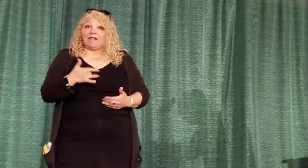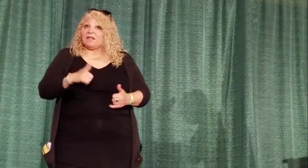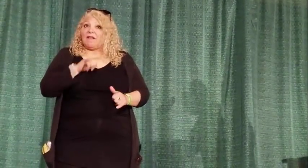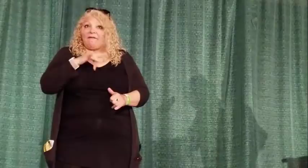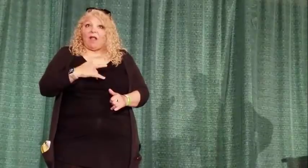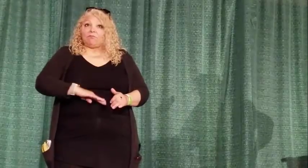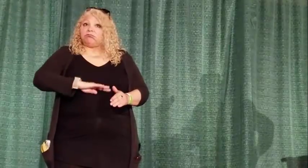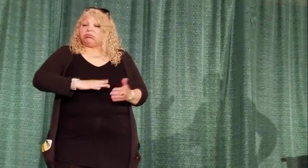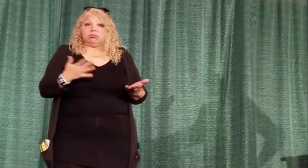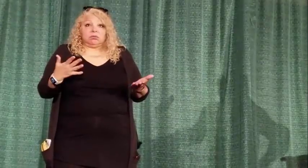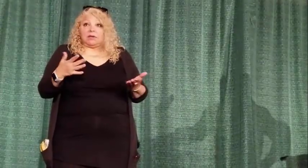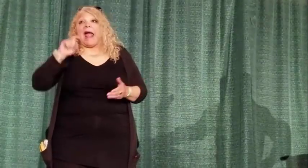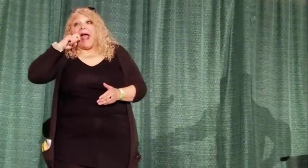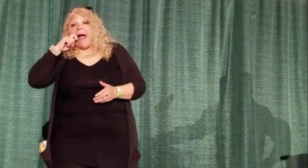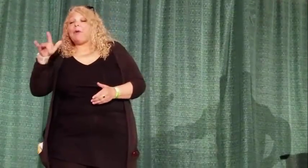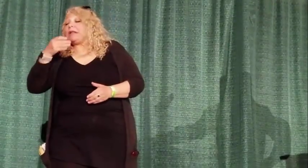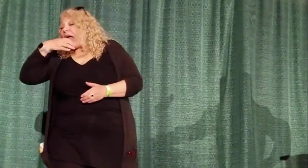down by 120 calories.